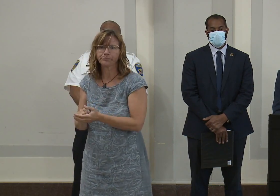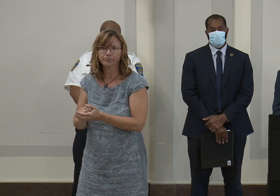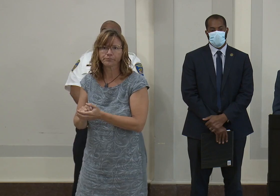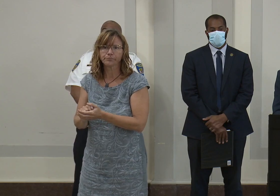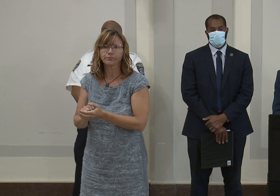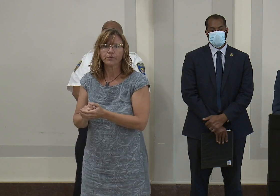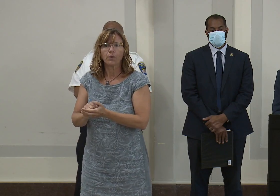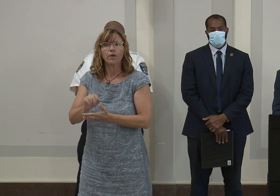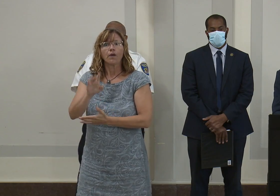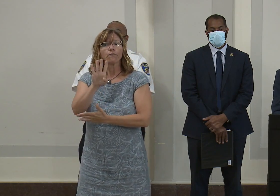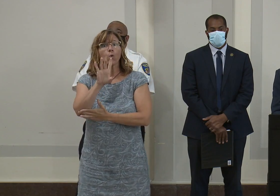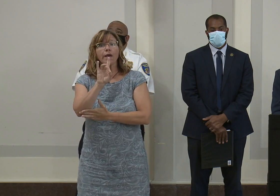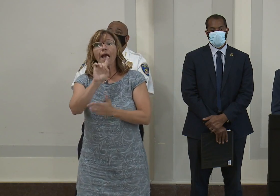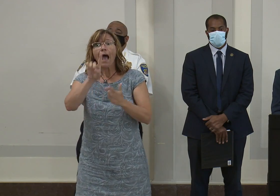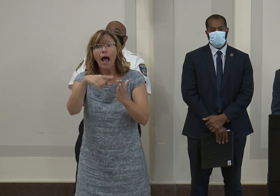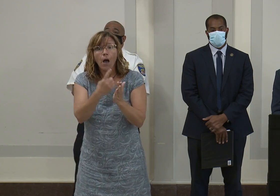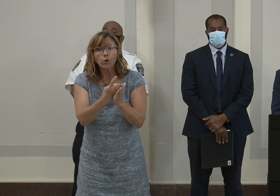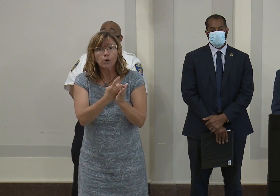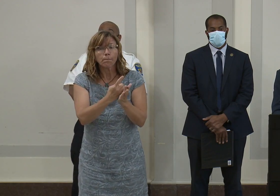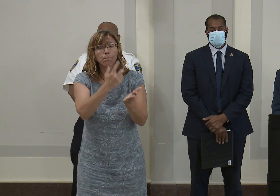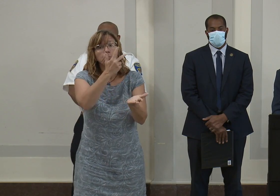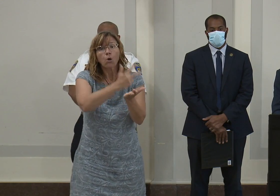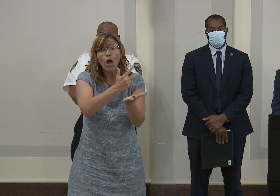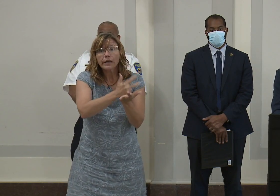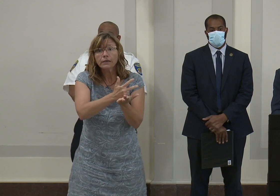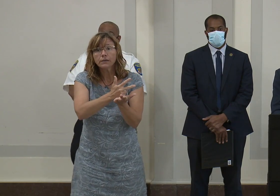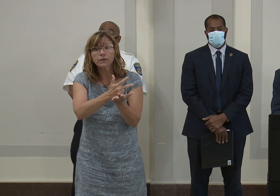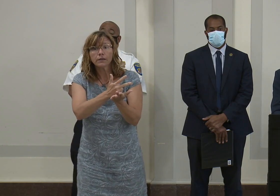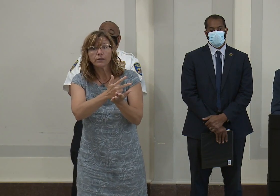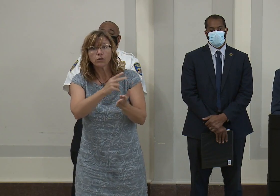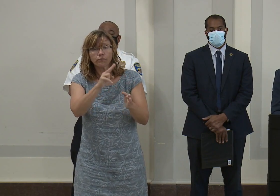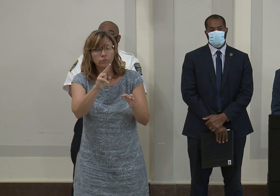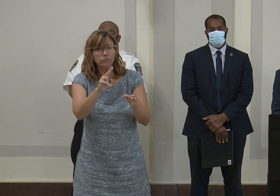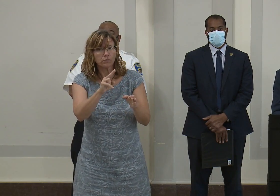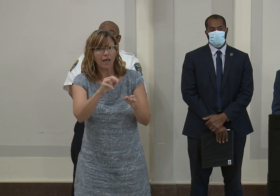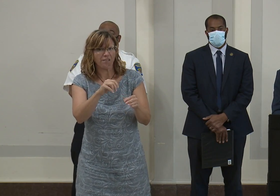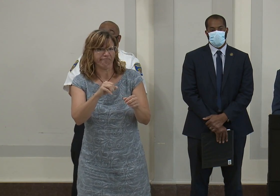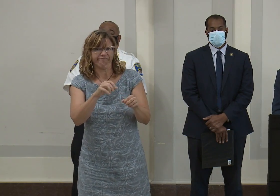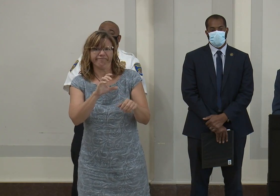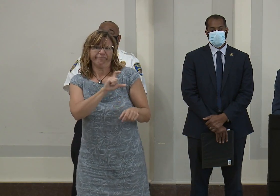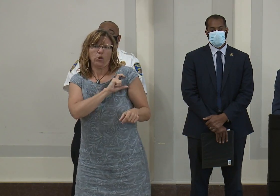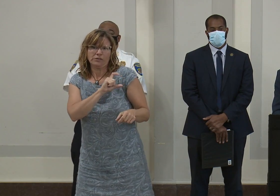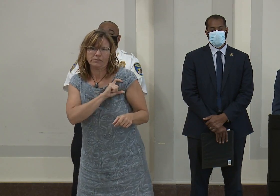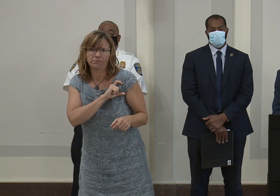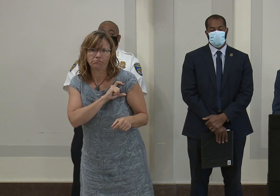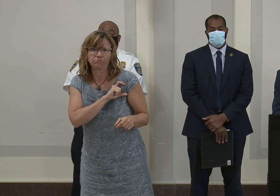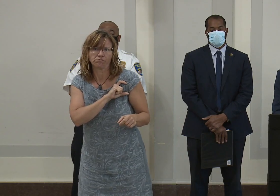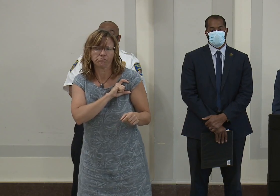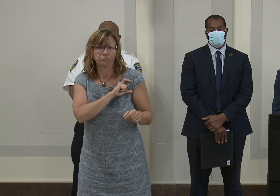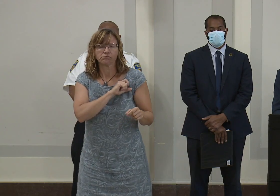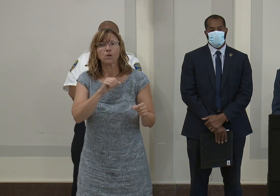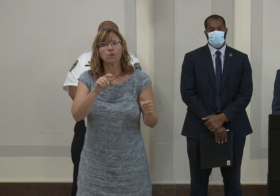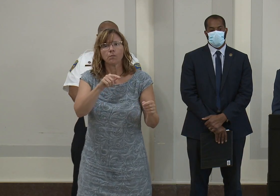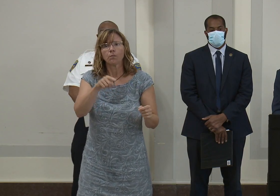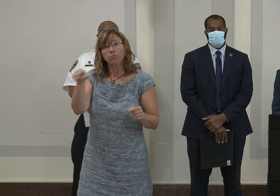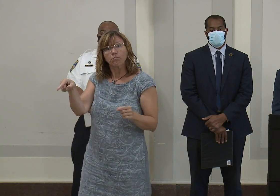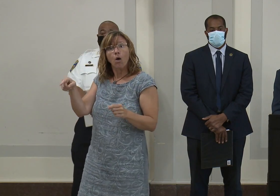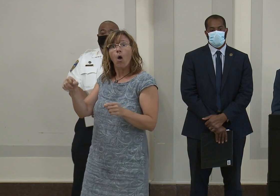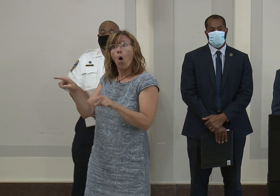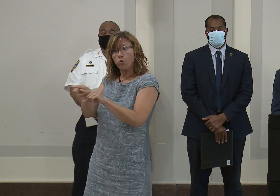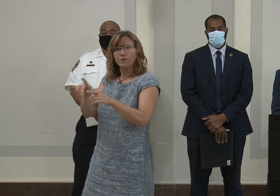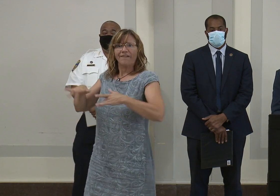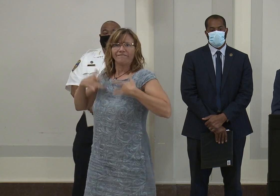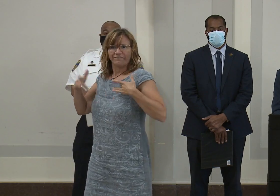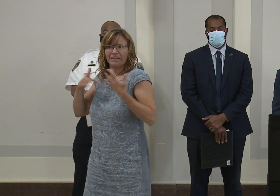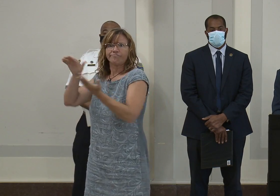peak hour parking enforcement, and events at the Baltimore Convention Center. Again, this is not an exhaustive list, but represents